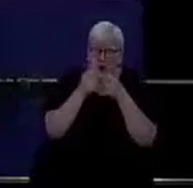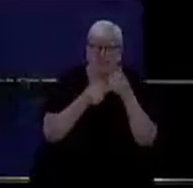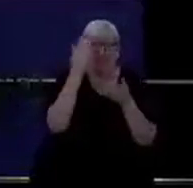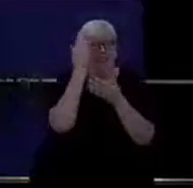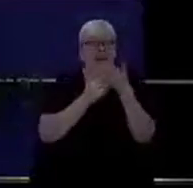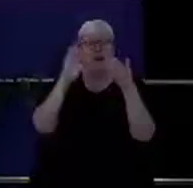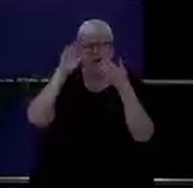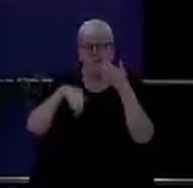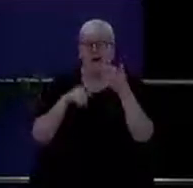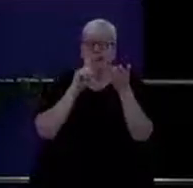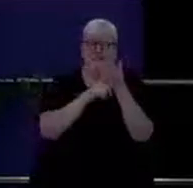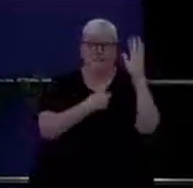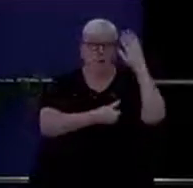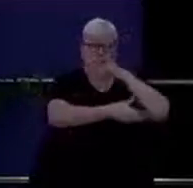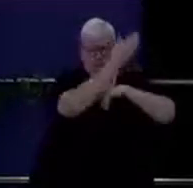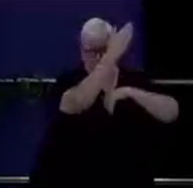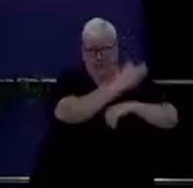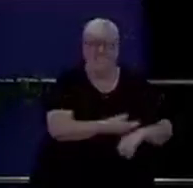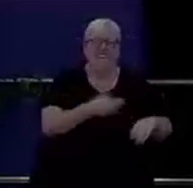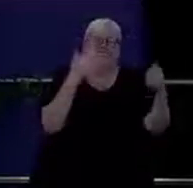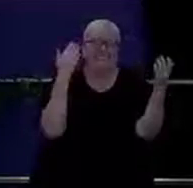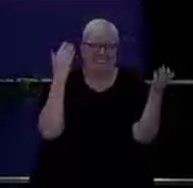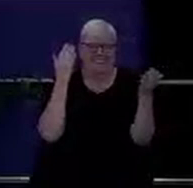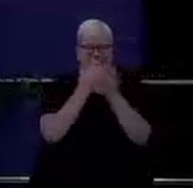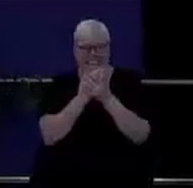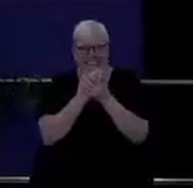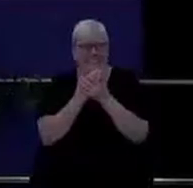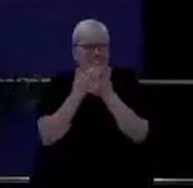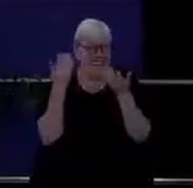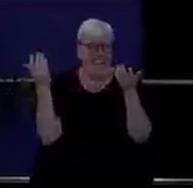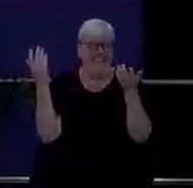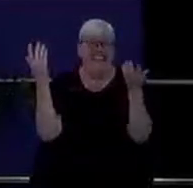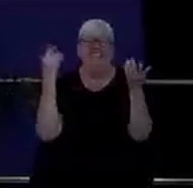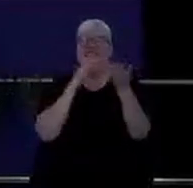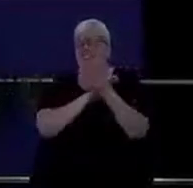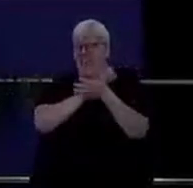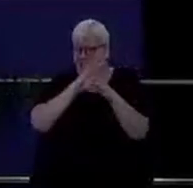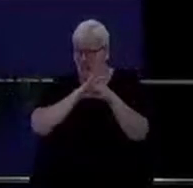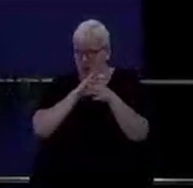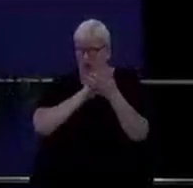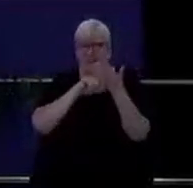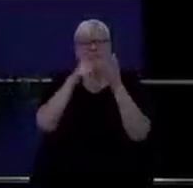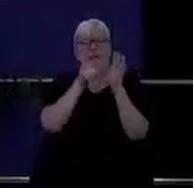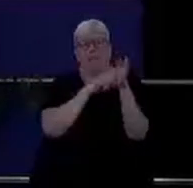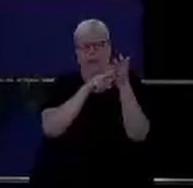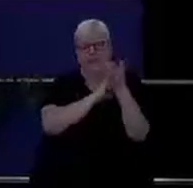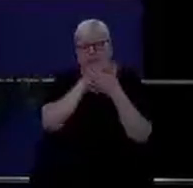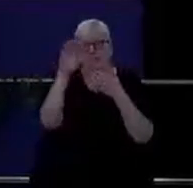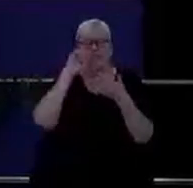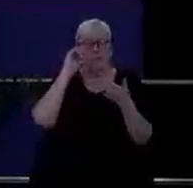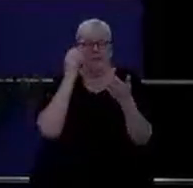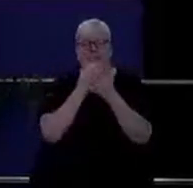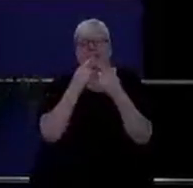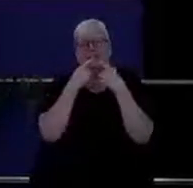past, Leslie will disappear, but Dr. Lynch and the team might say some thank yous because it has been a long, if